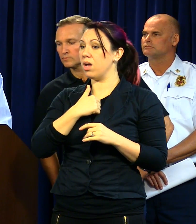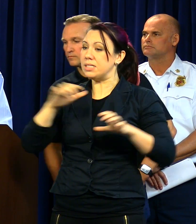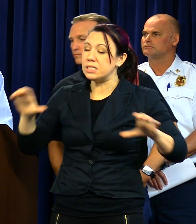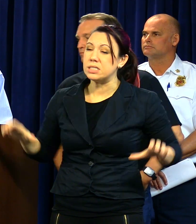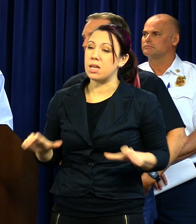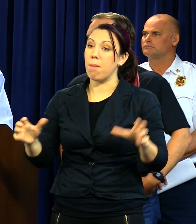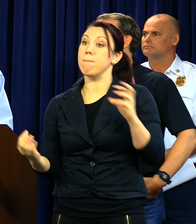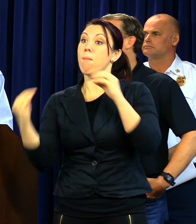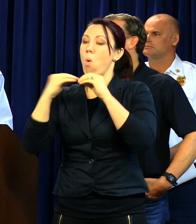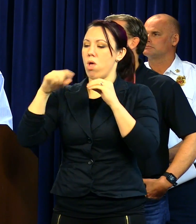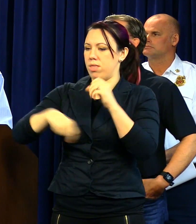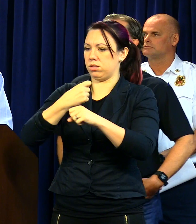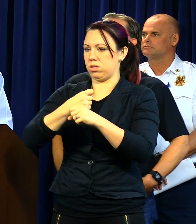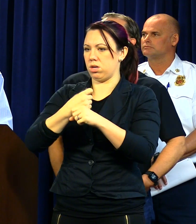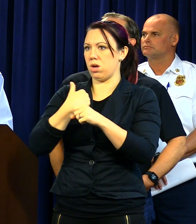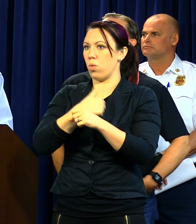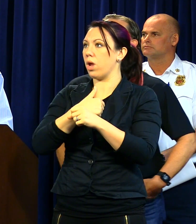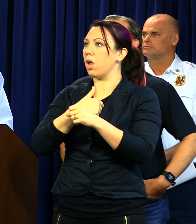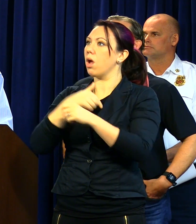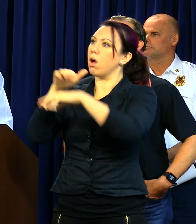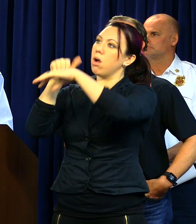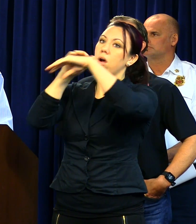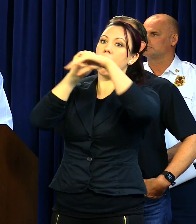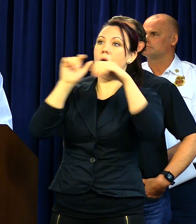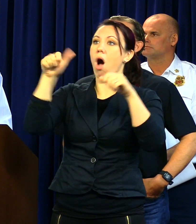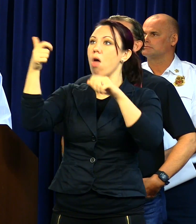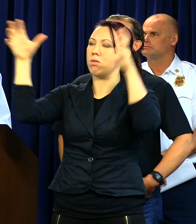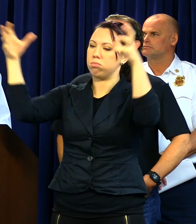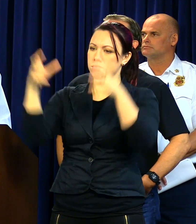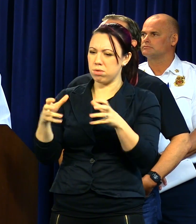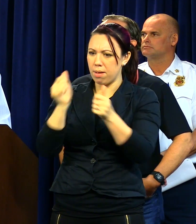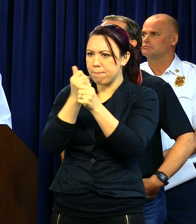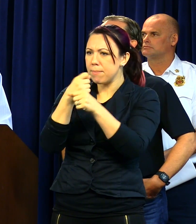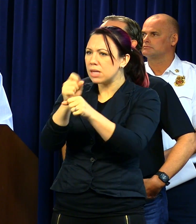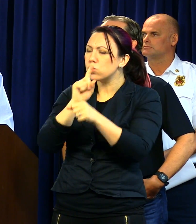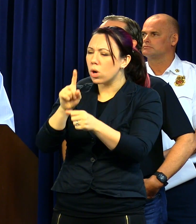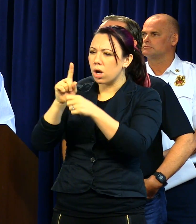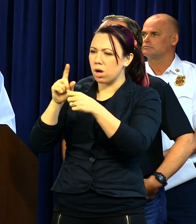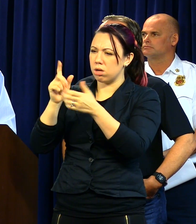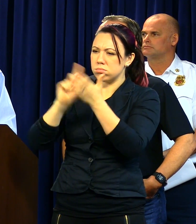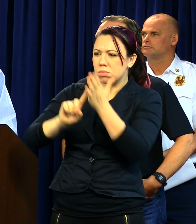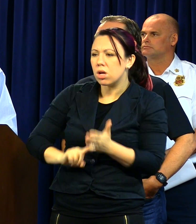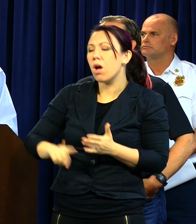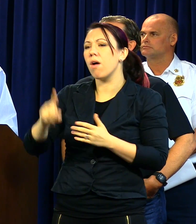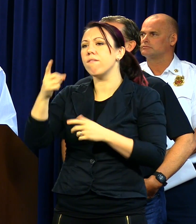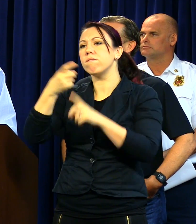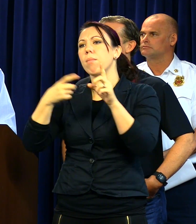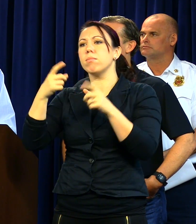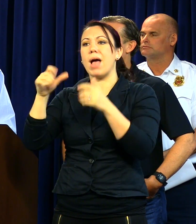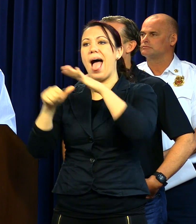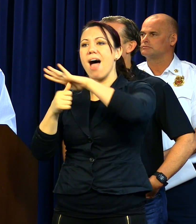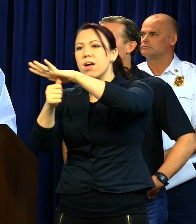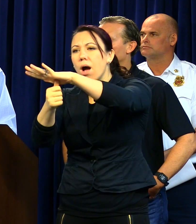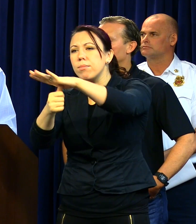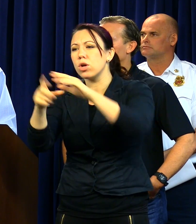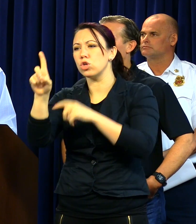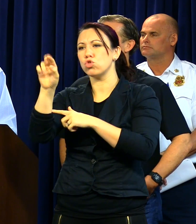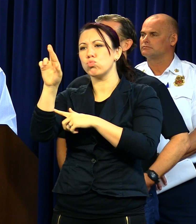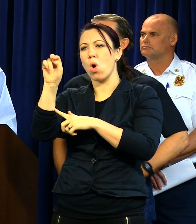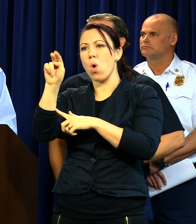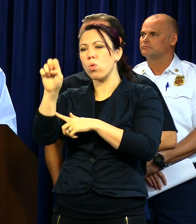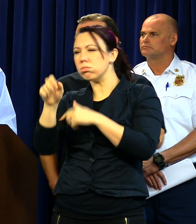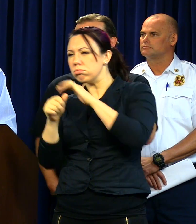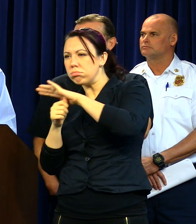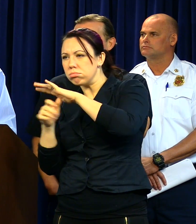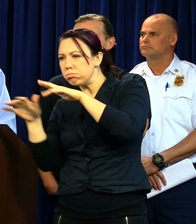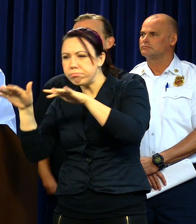year in bringing in assets to make sure that our assessment is done. We've got helicopter support, drone support, and last night we